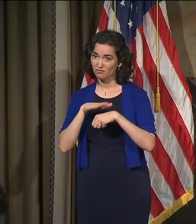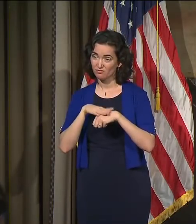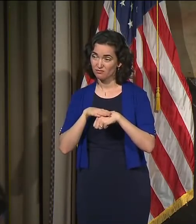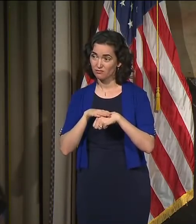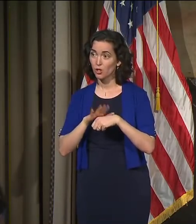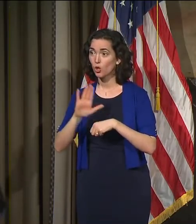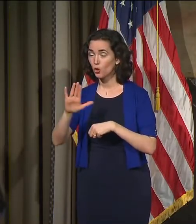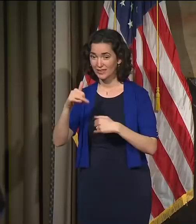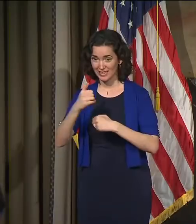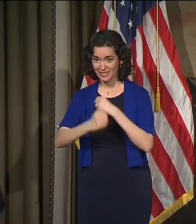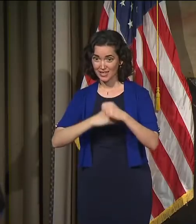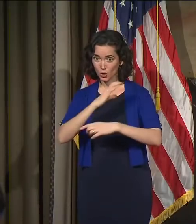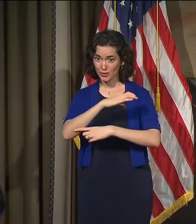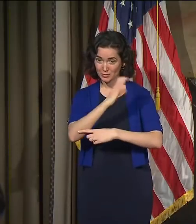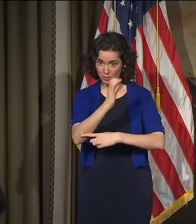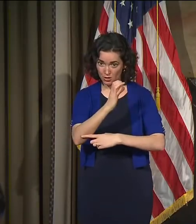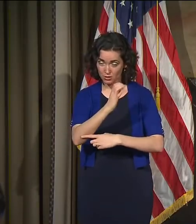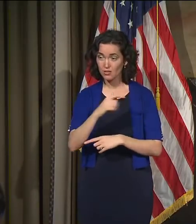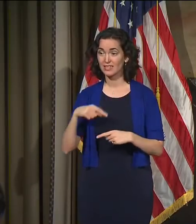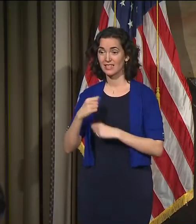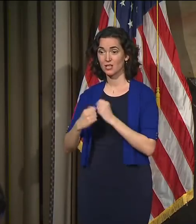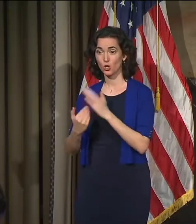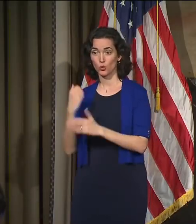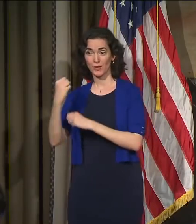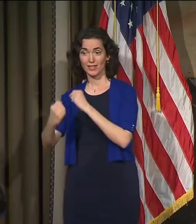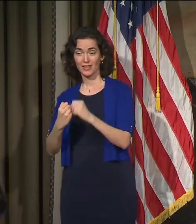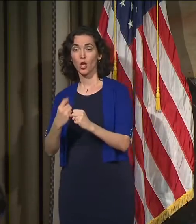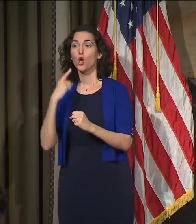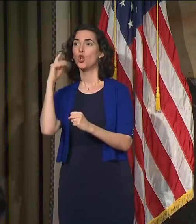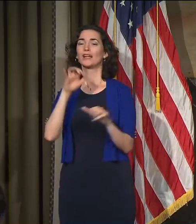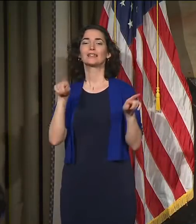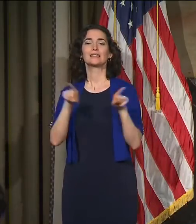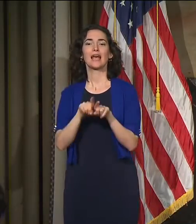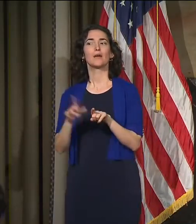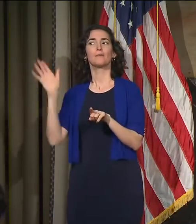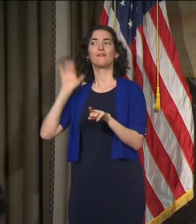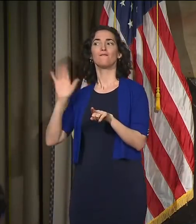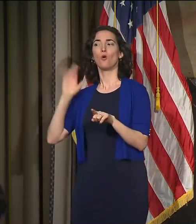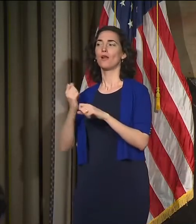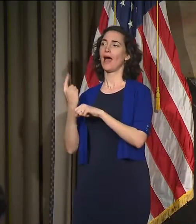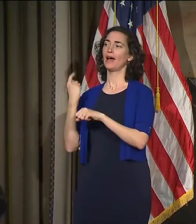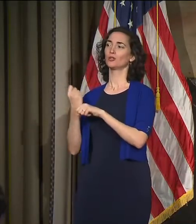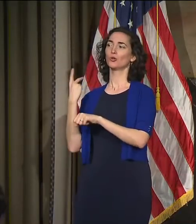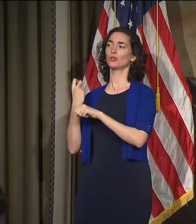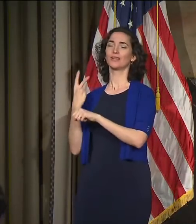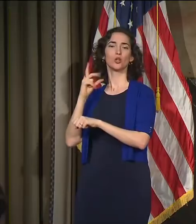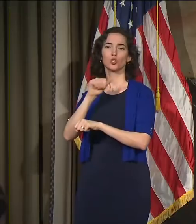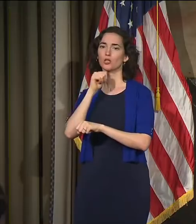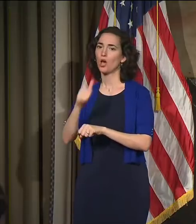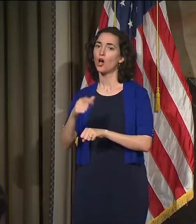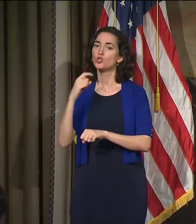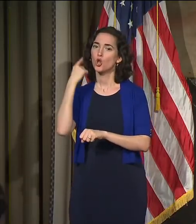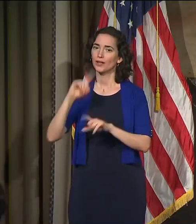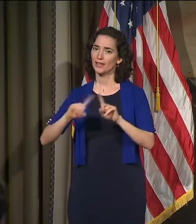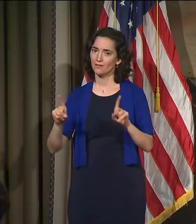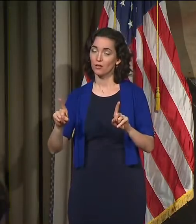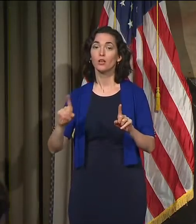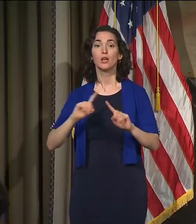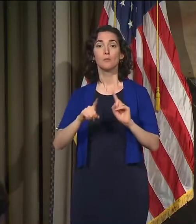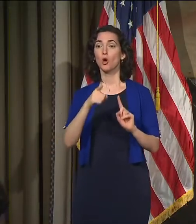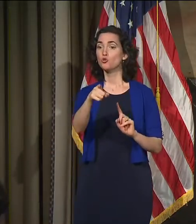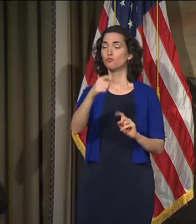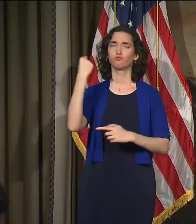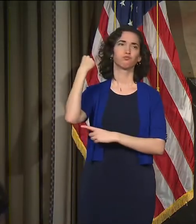year, your New Year's this year should not look like Christmases and New Year's of the past. But if you just refuse to listen to